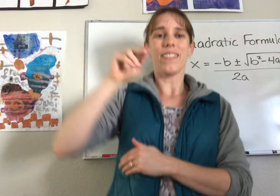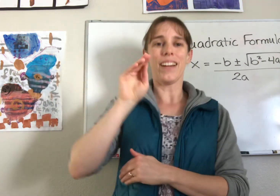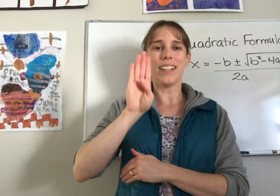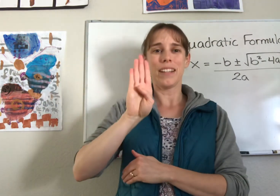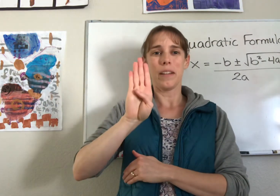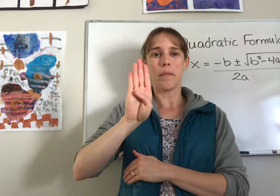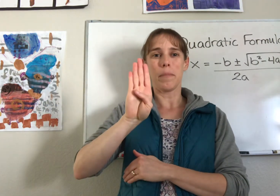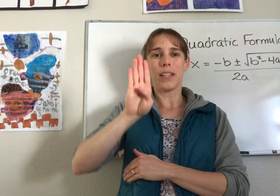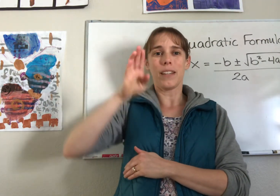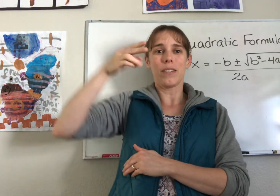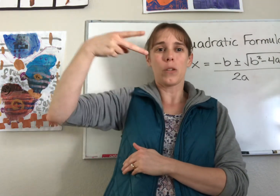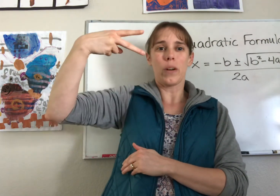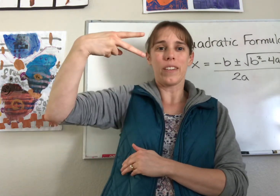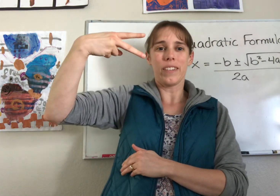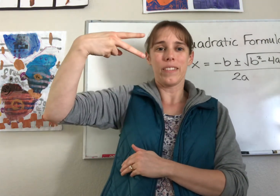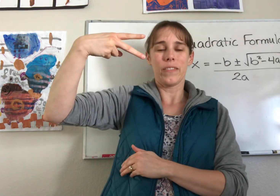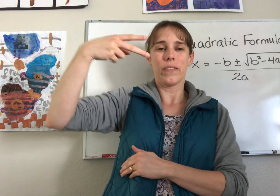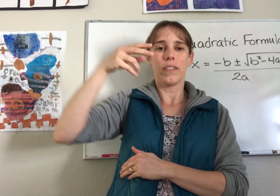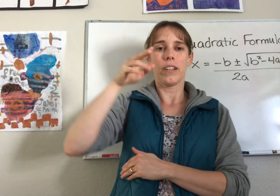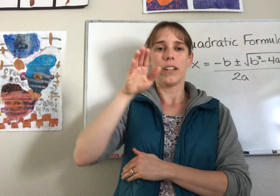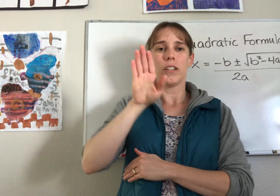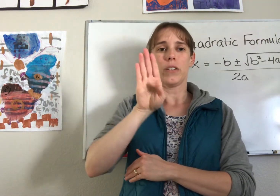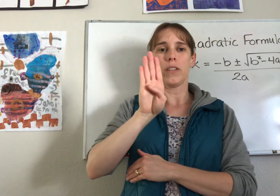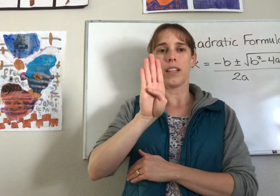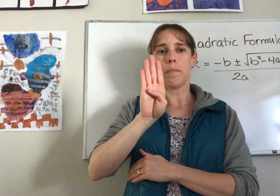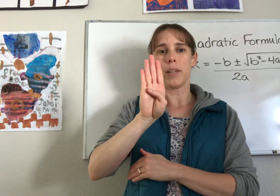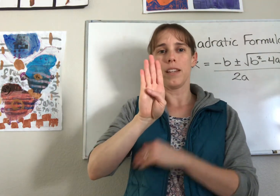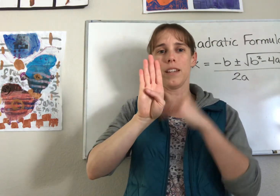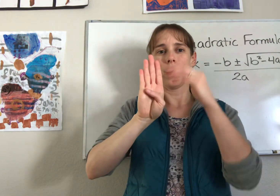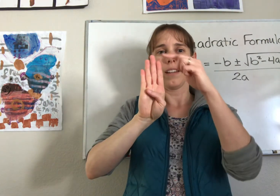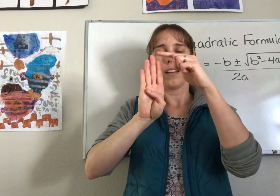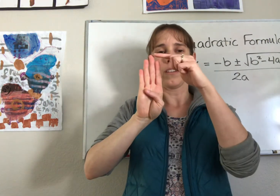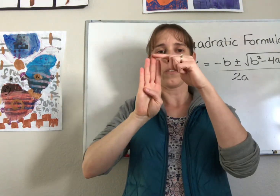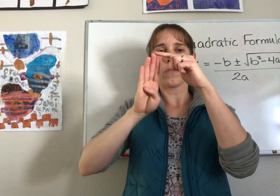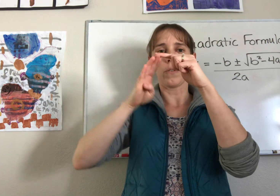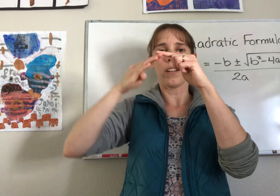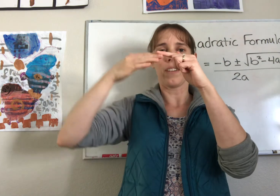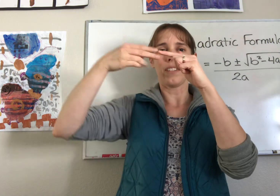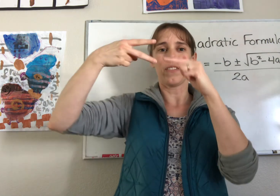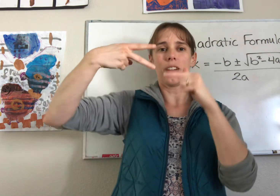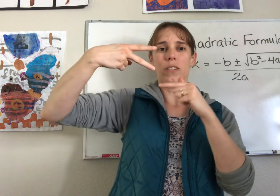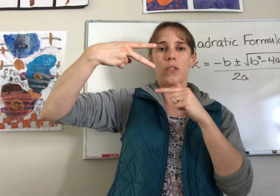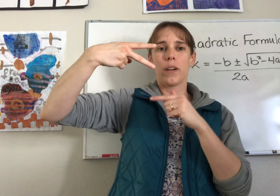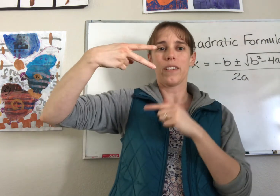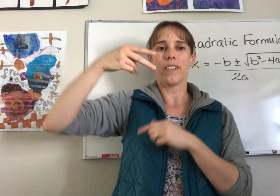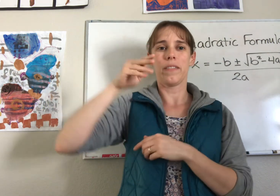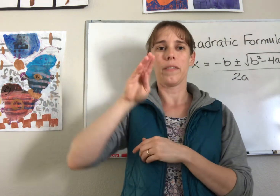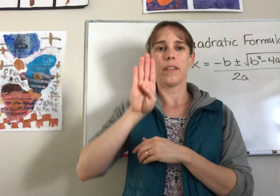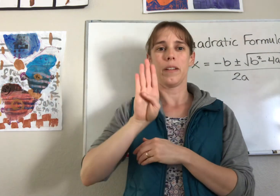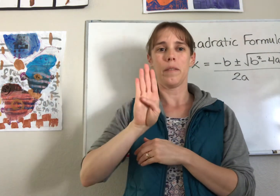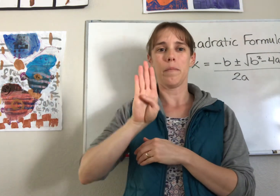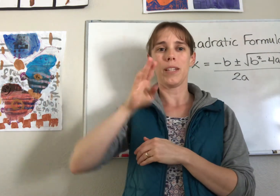right? B squared. So you take the B, you sort of rotate around these fingers. Squared. B